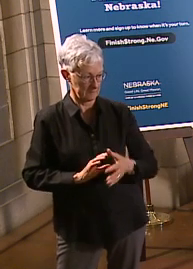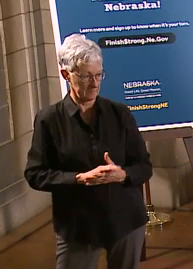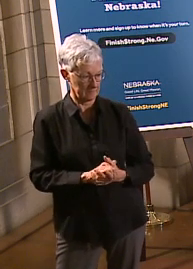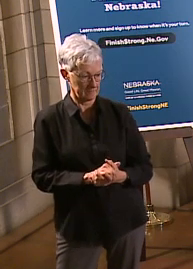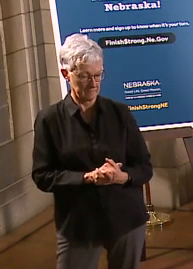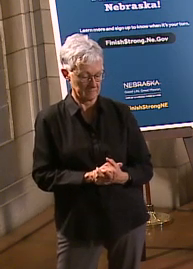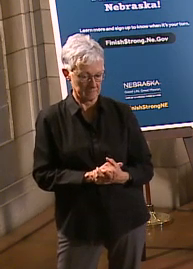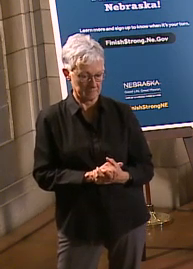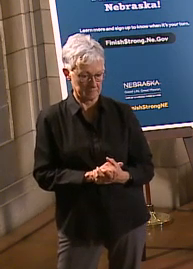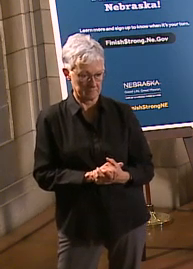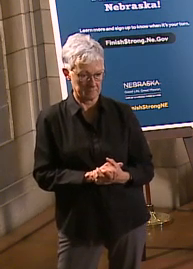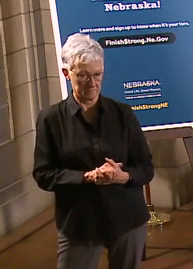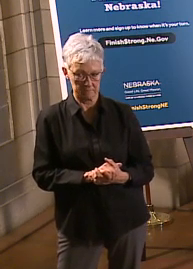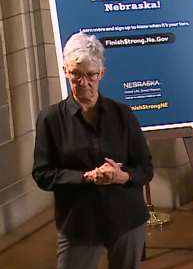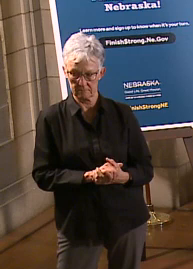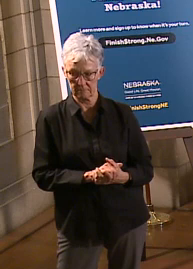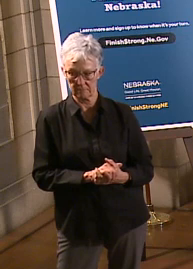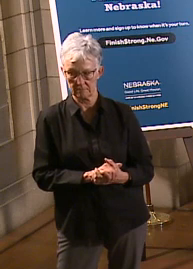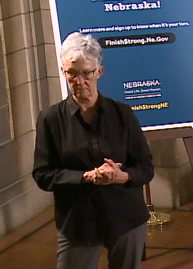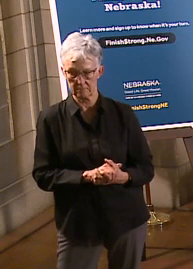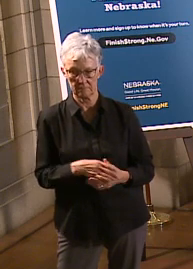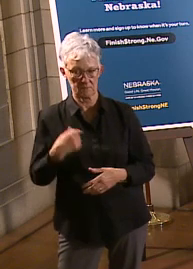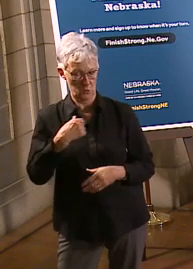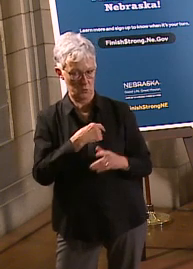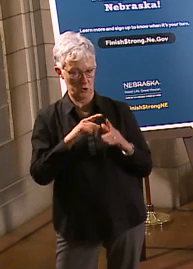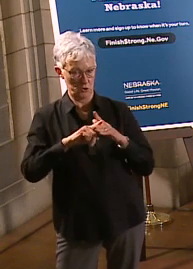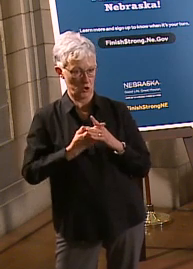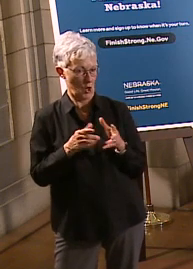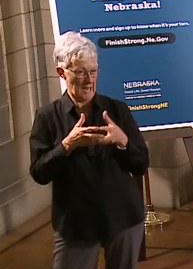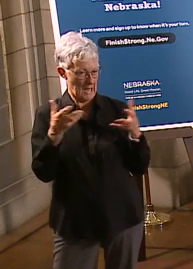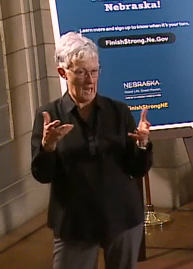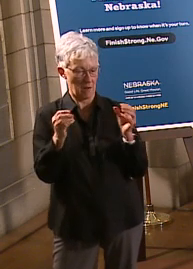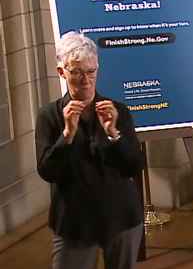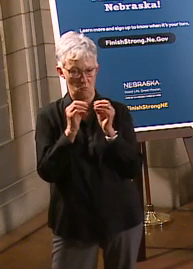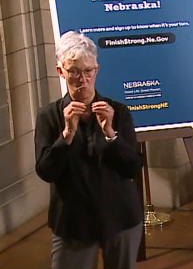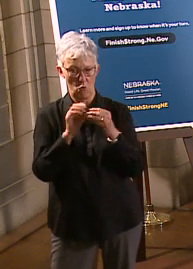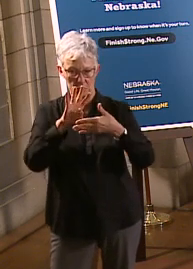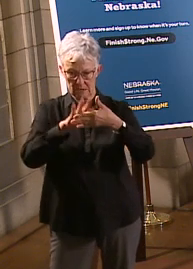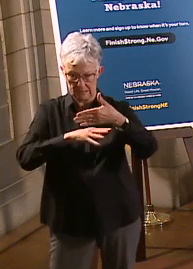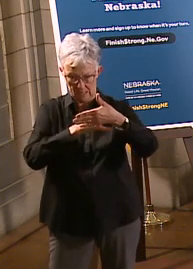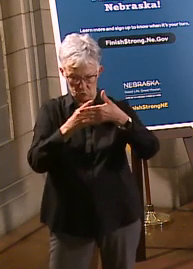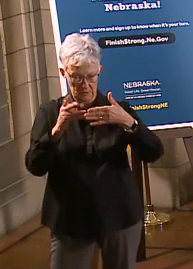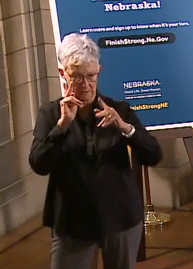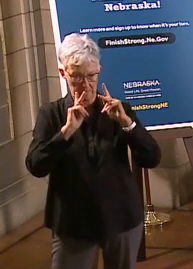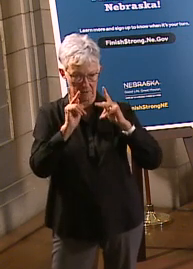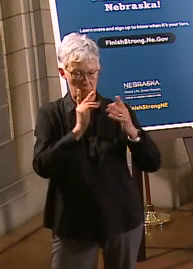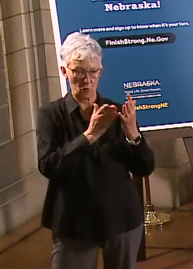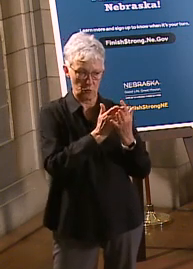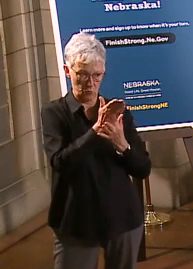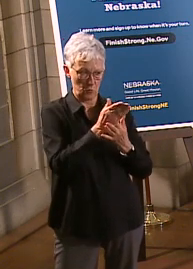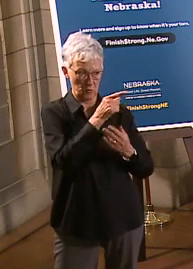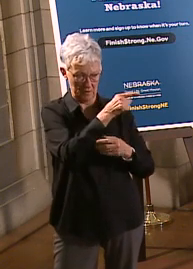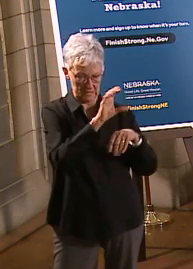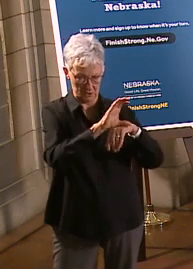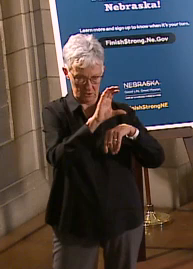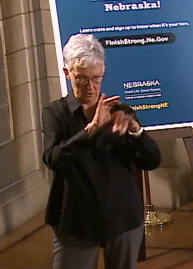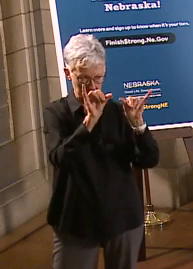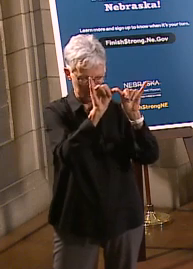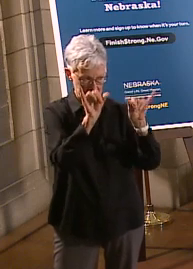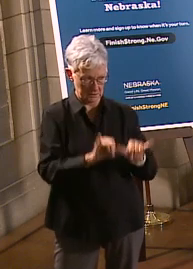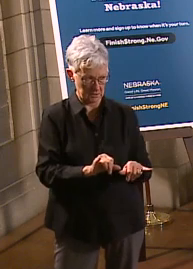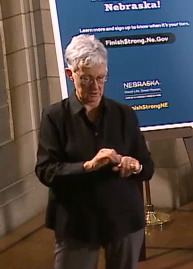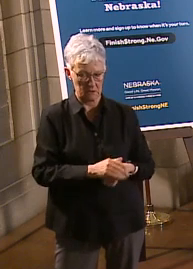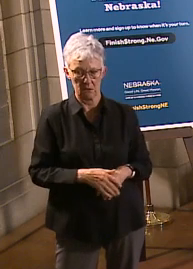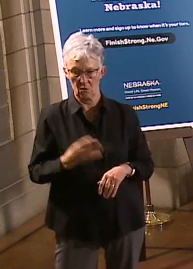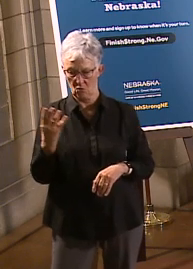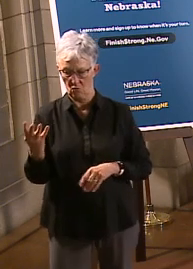So we are starting to do a lot more scheduling through the system. So we have 4 of our local public